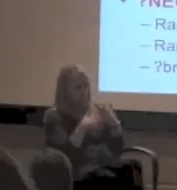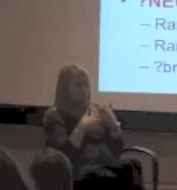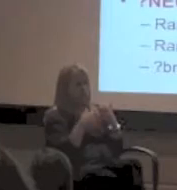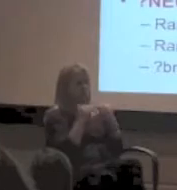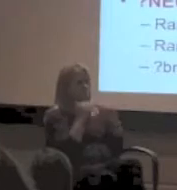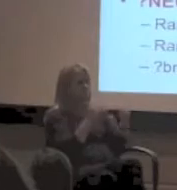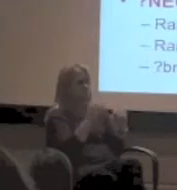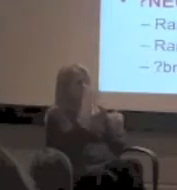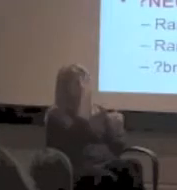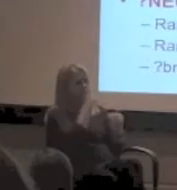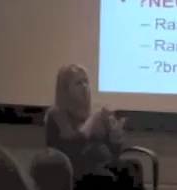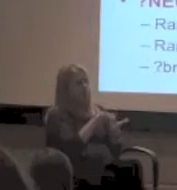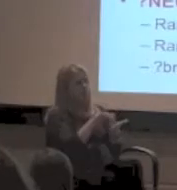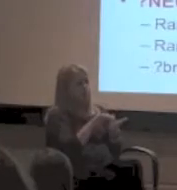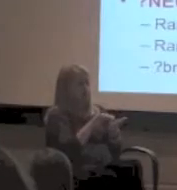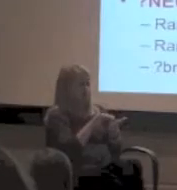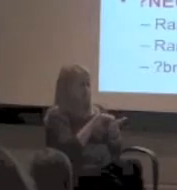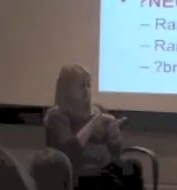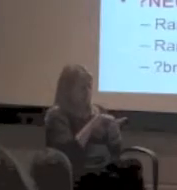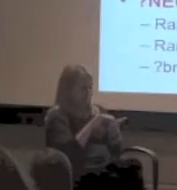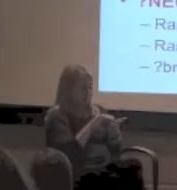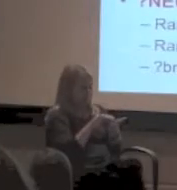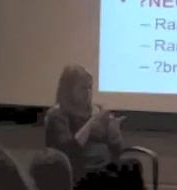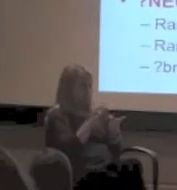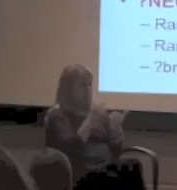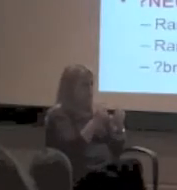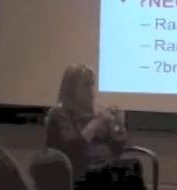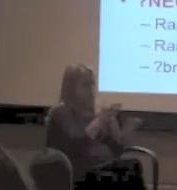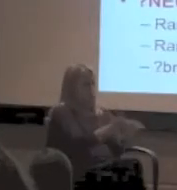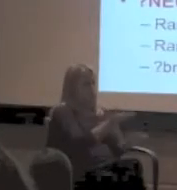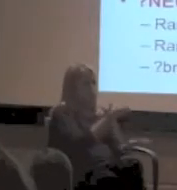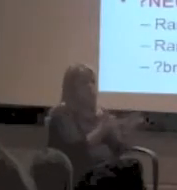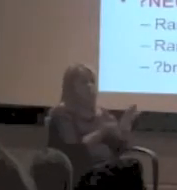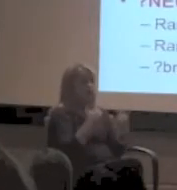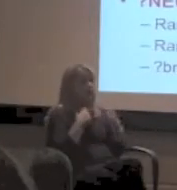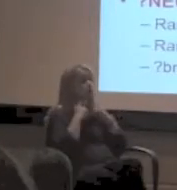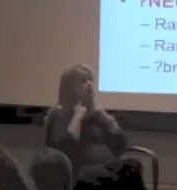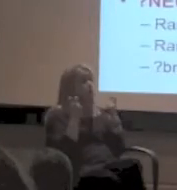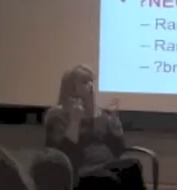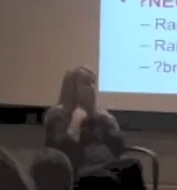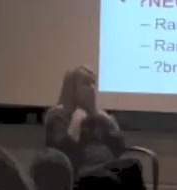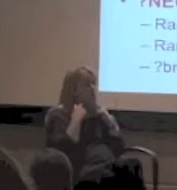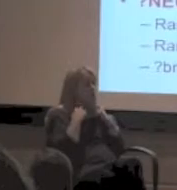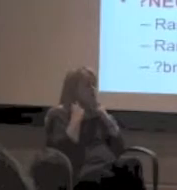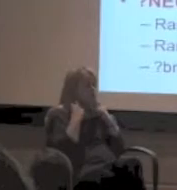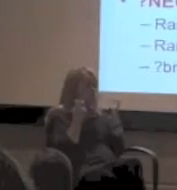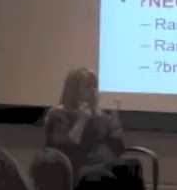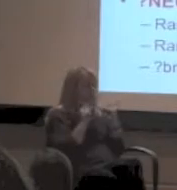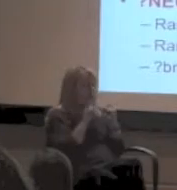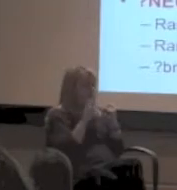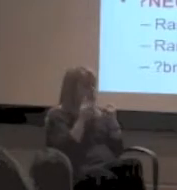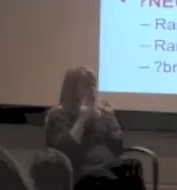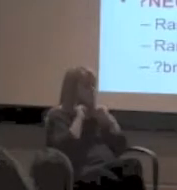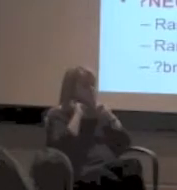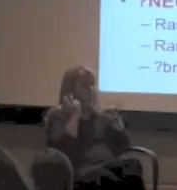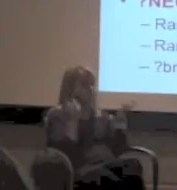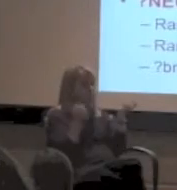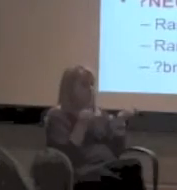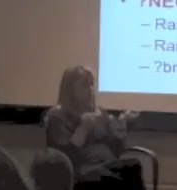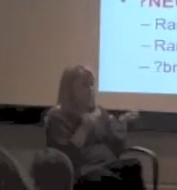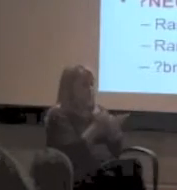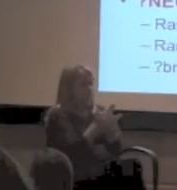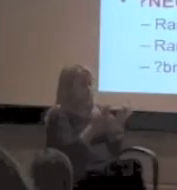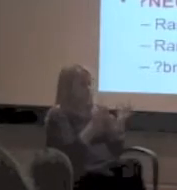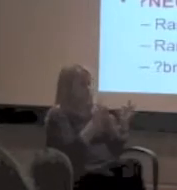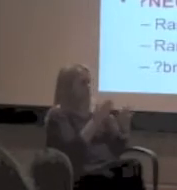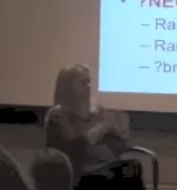and try to prove it, because sometimes it can just be a simple tonsillectomy and adenoidectomy, and these kids get better. And